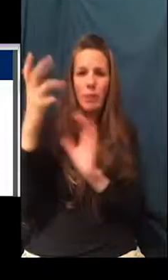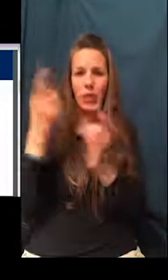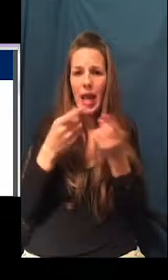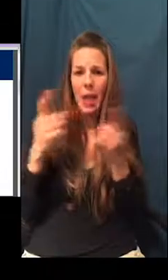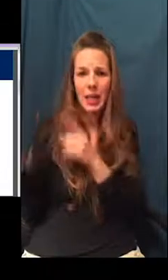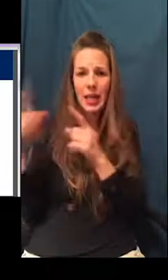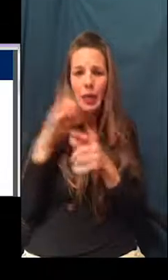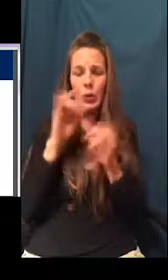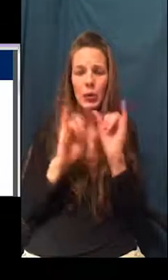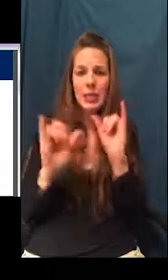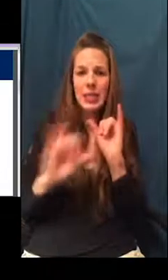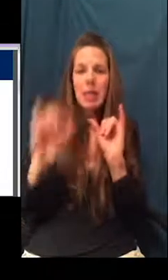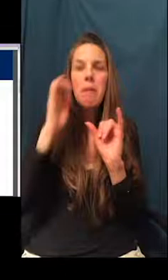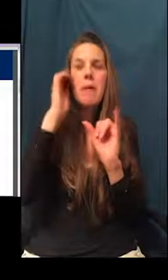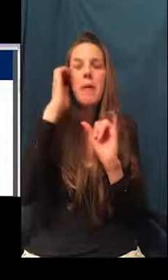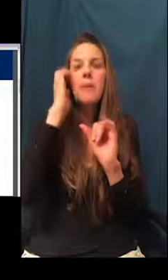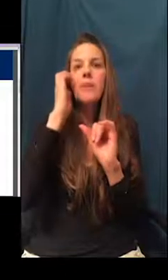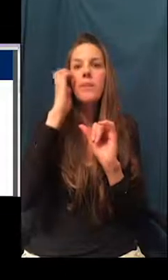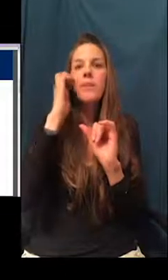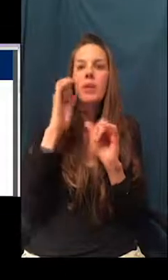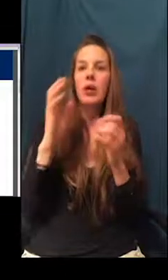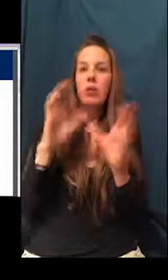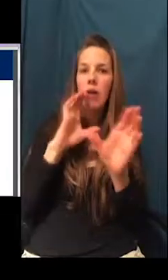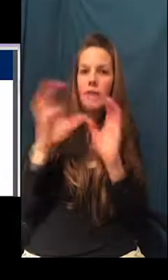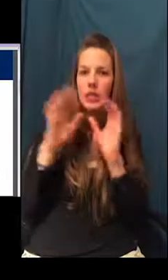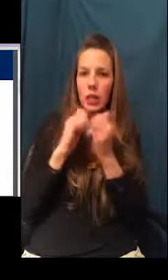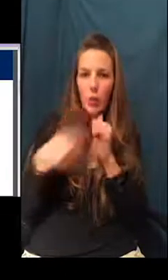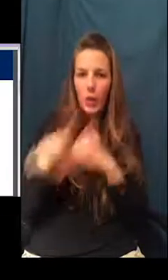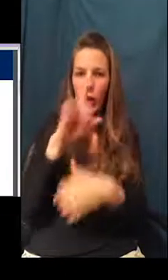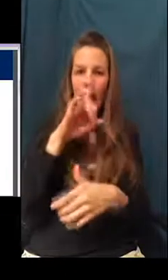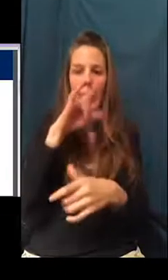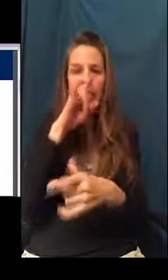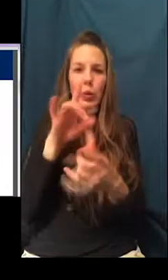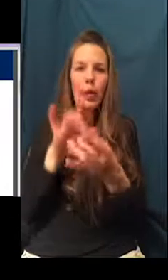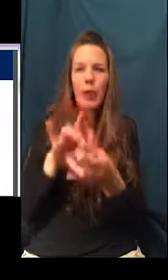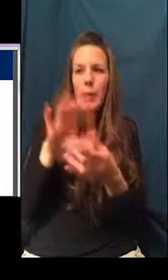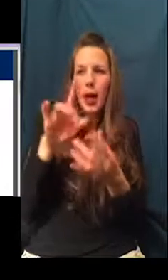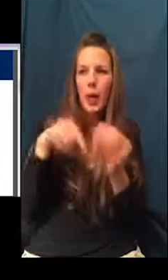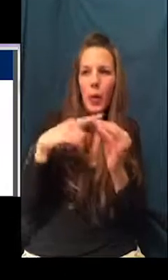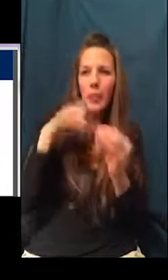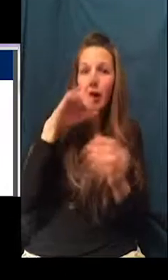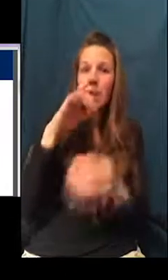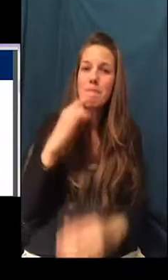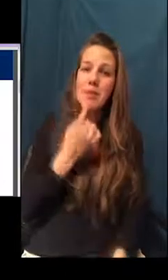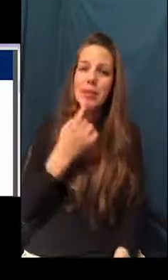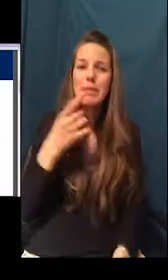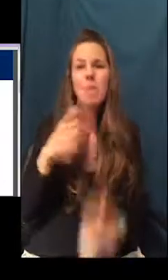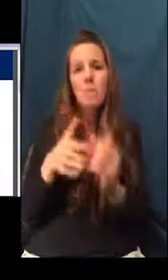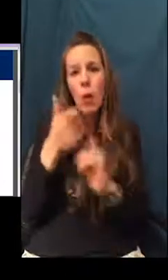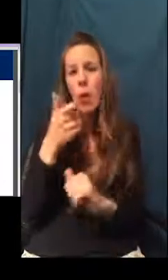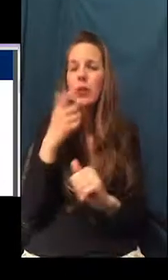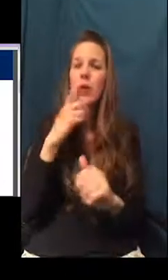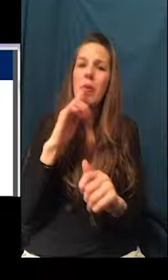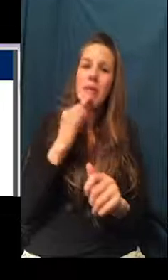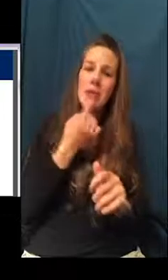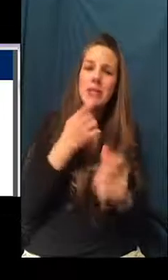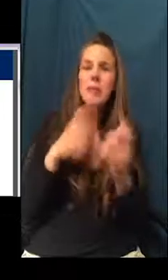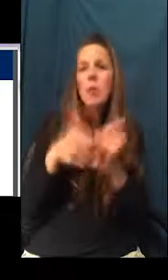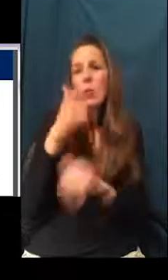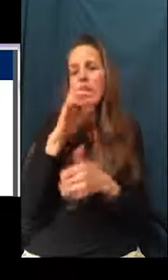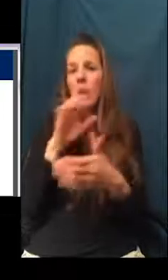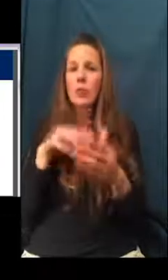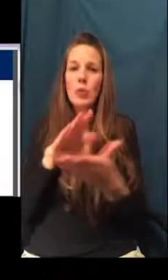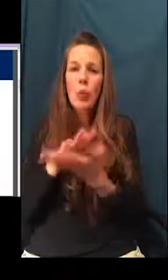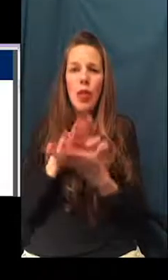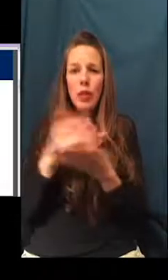in routines. So having conversations with your kids about what they're missing most about their routine, what they're missing most about